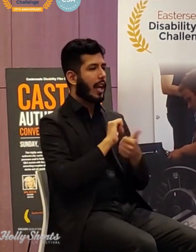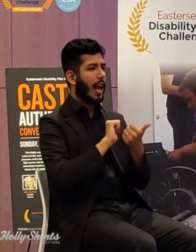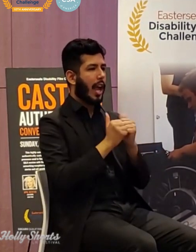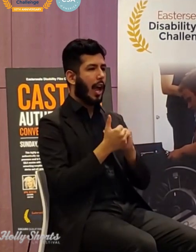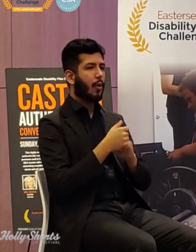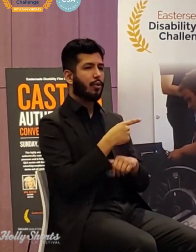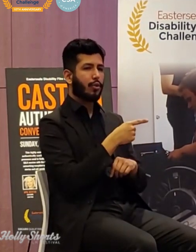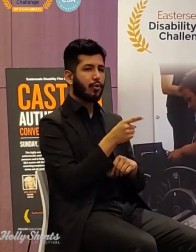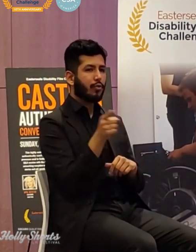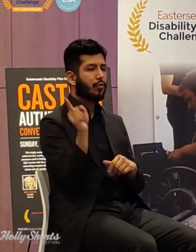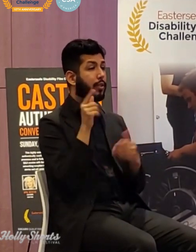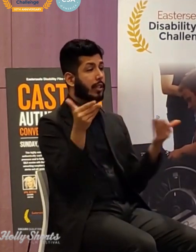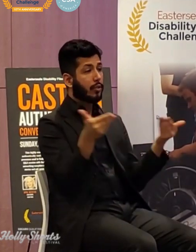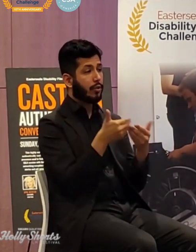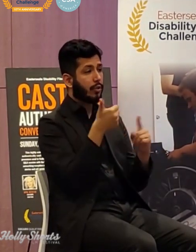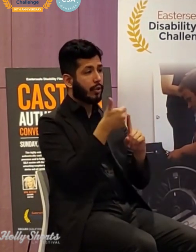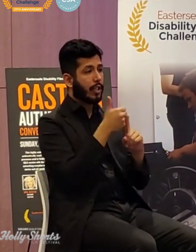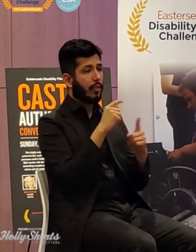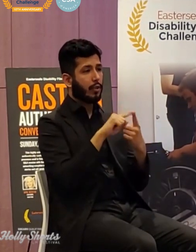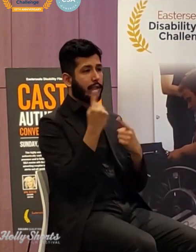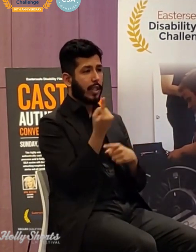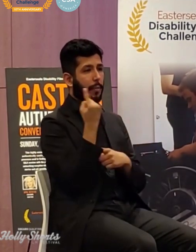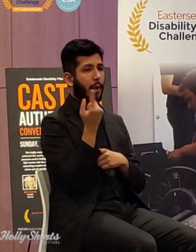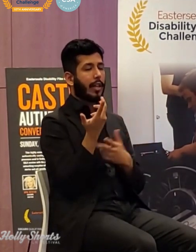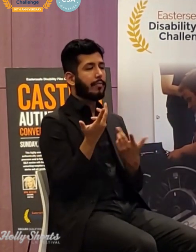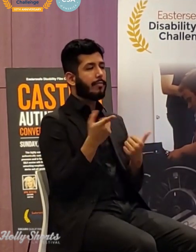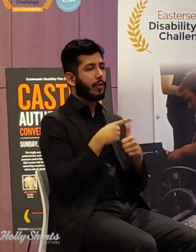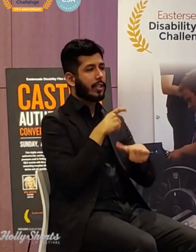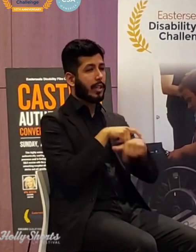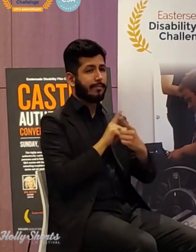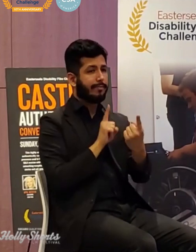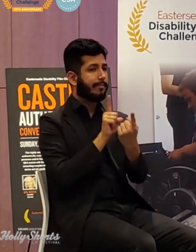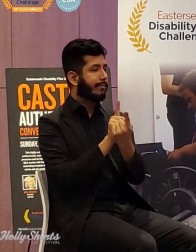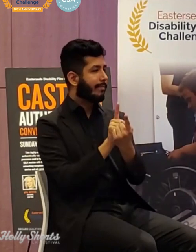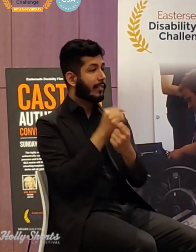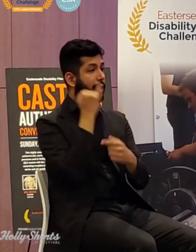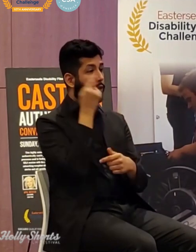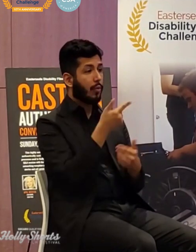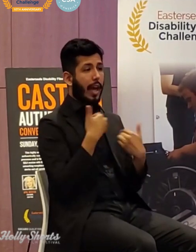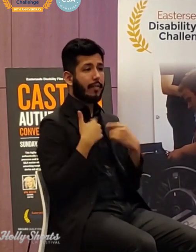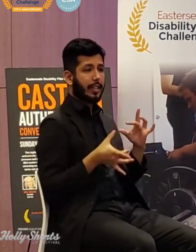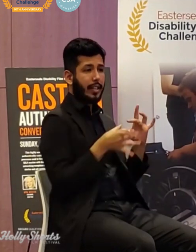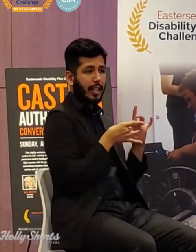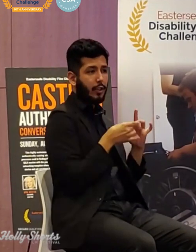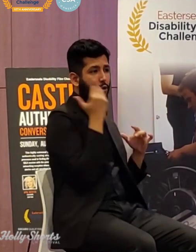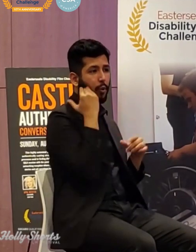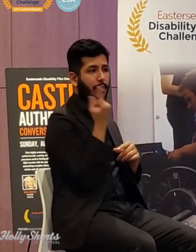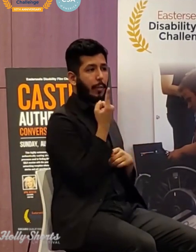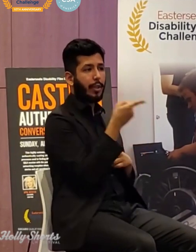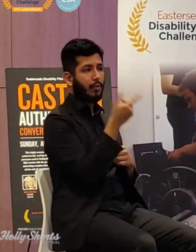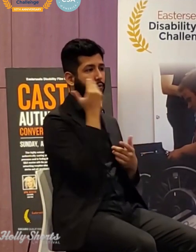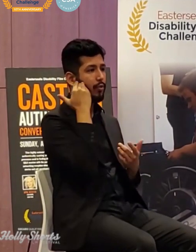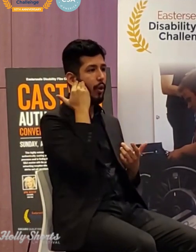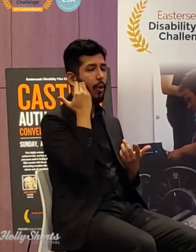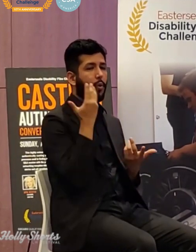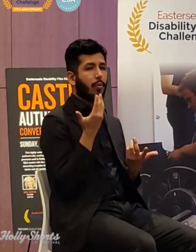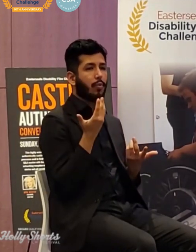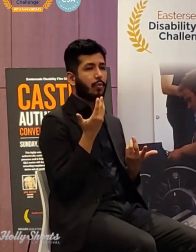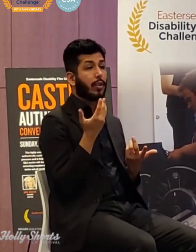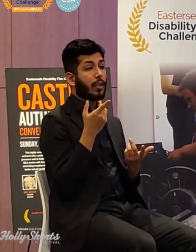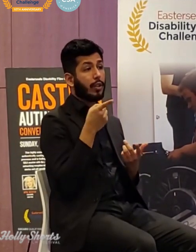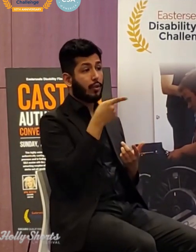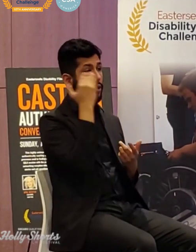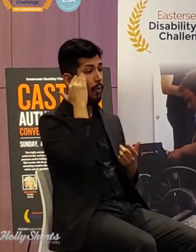how you introduce yourself to someone. And if you have a connection of any kind, that you know someone else in the community that you know I know, for